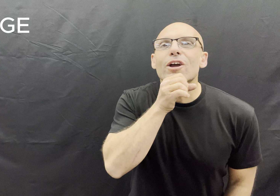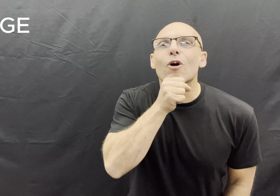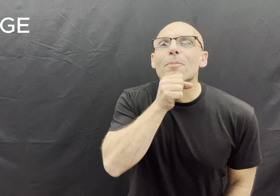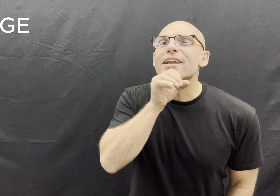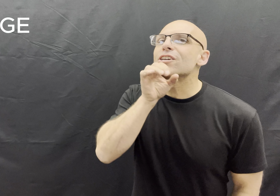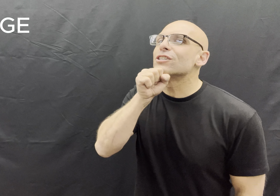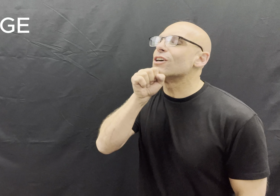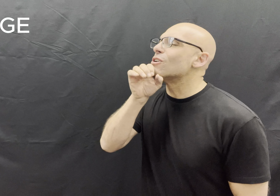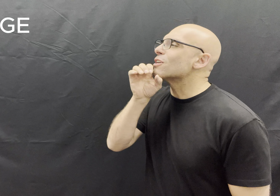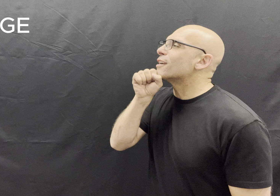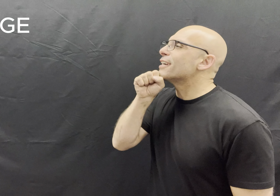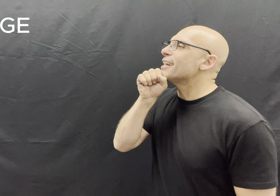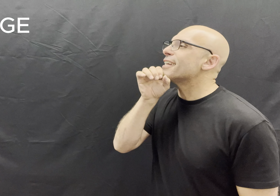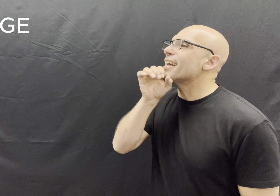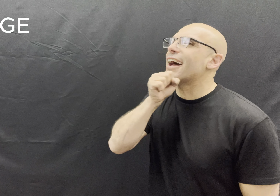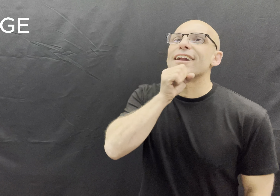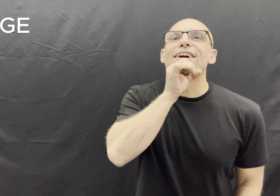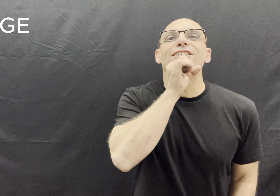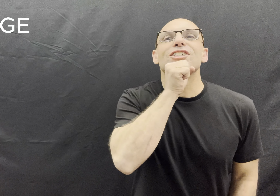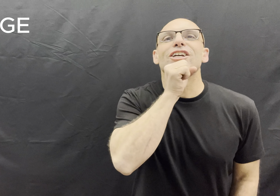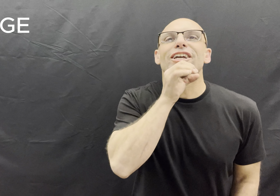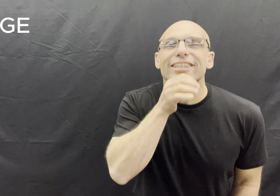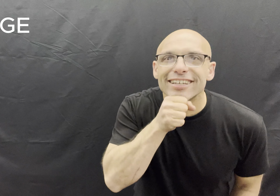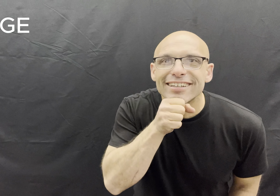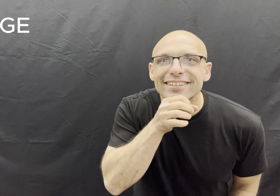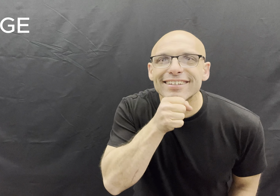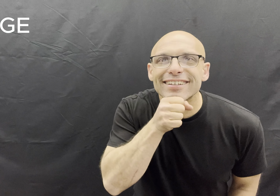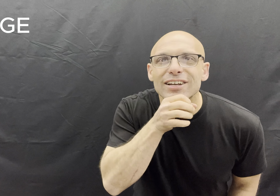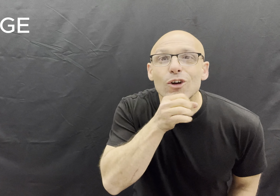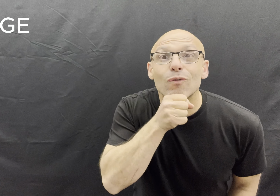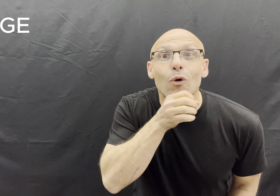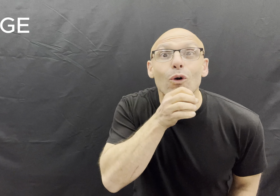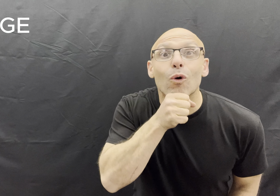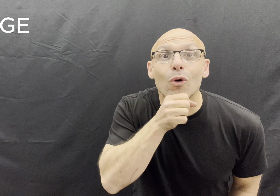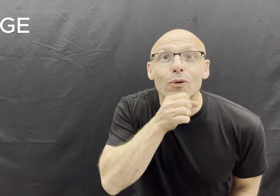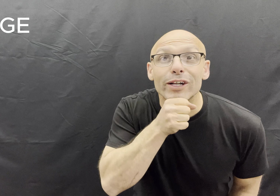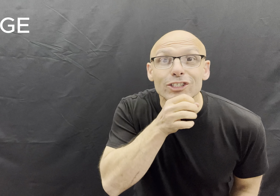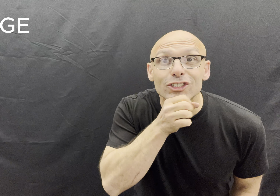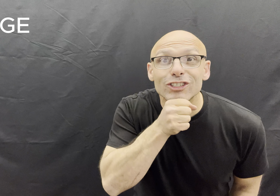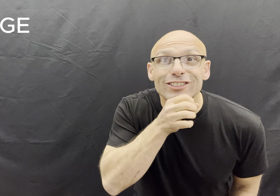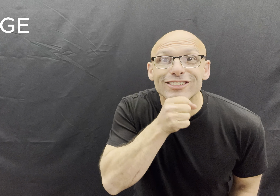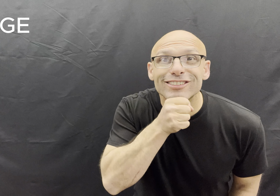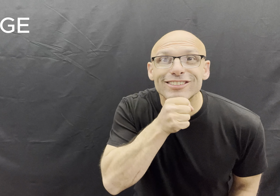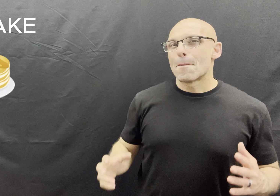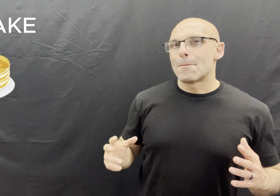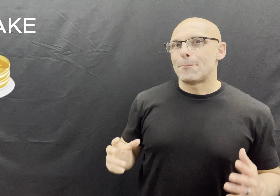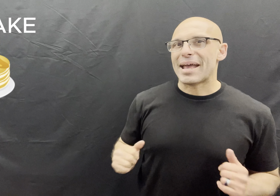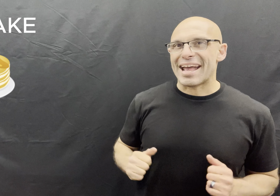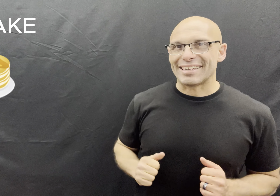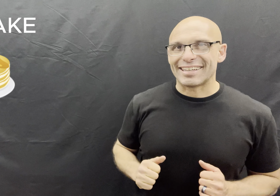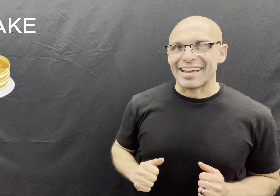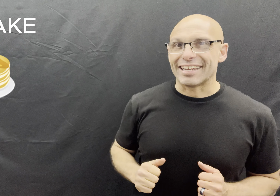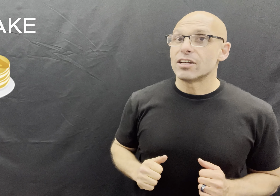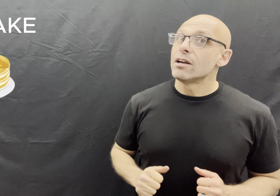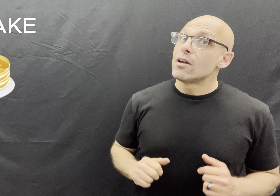open and close our hand at our chin for orange. Pancake. There